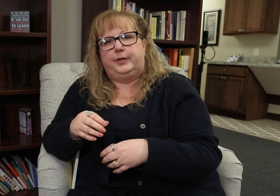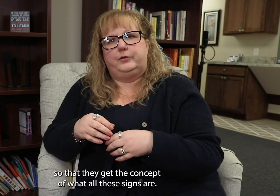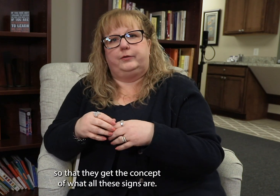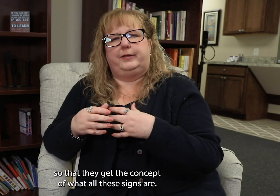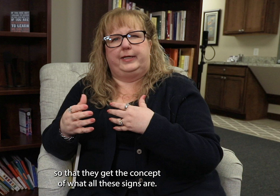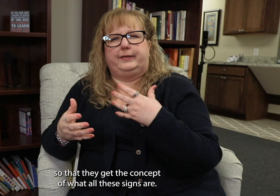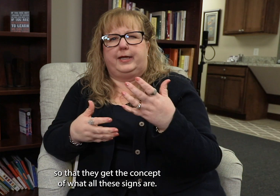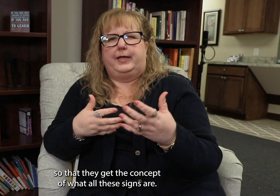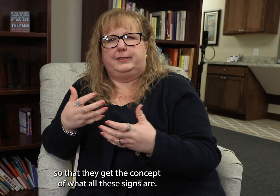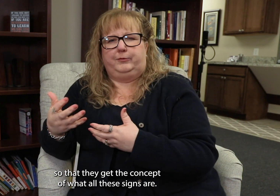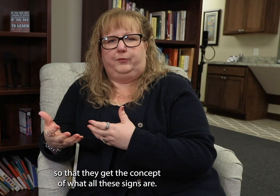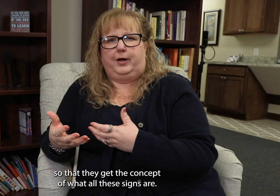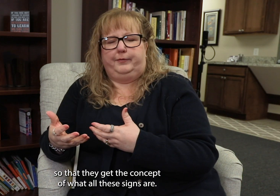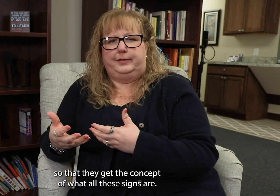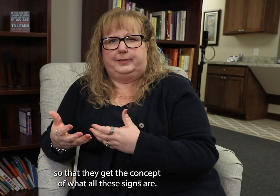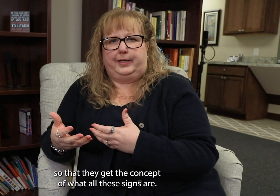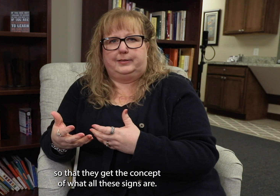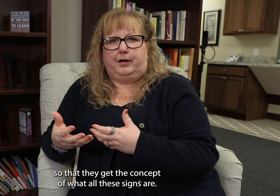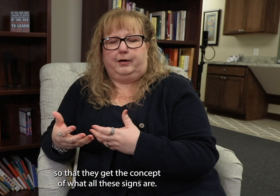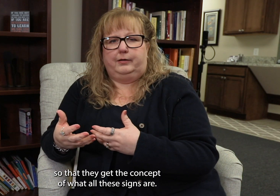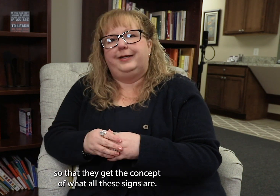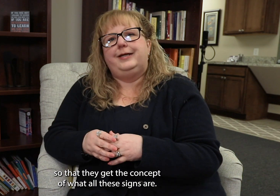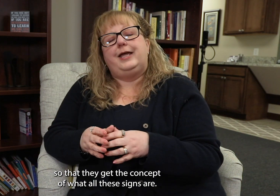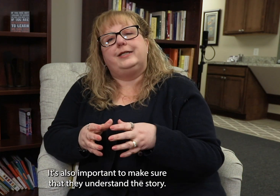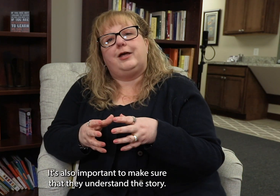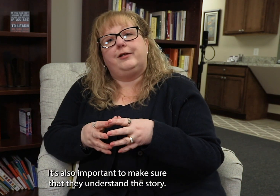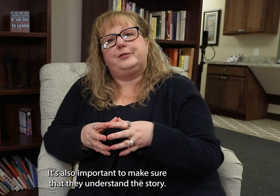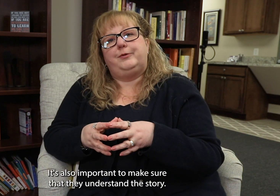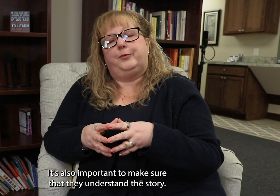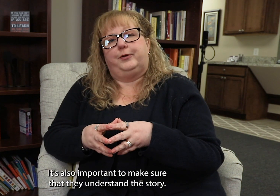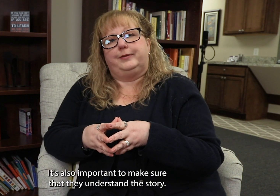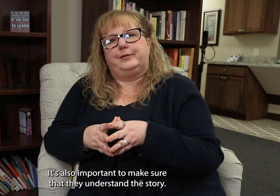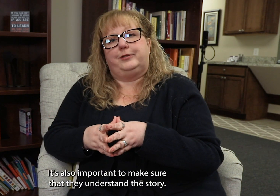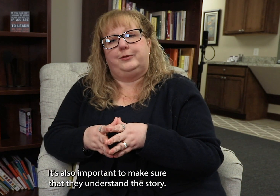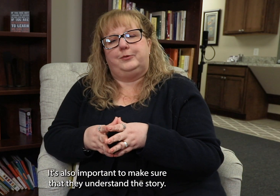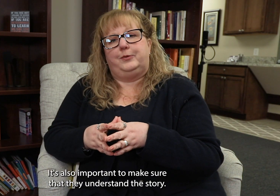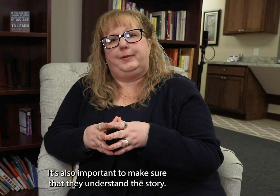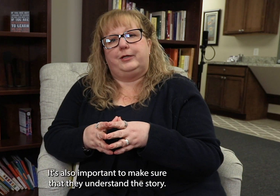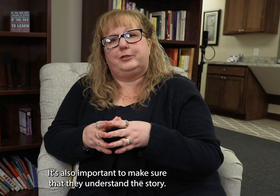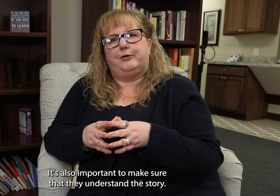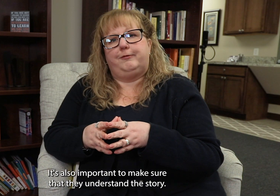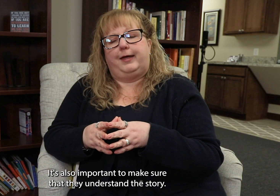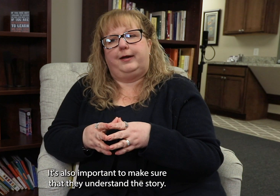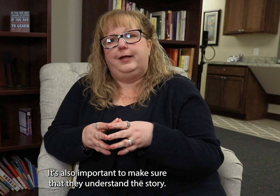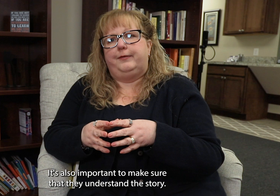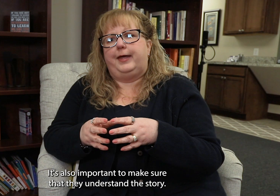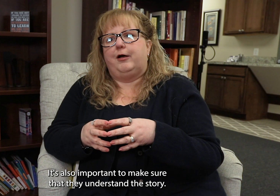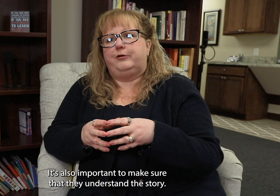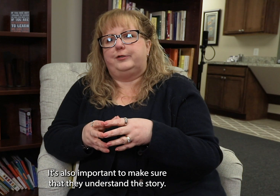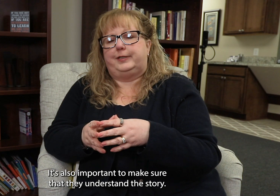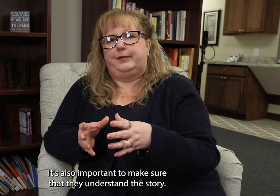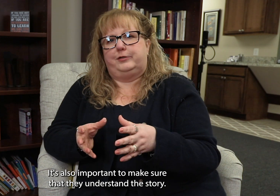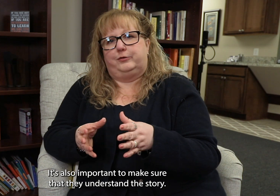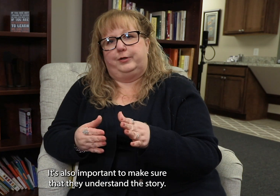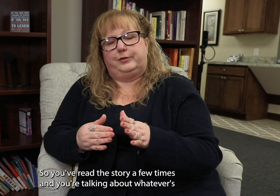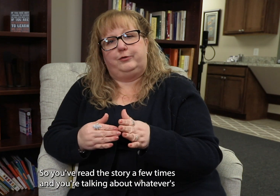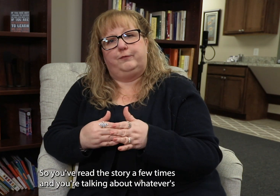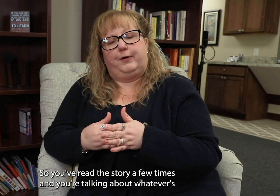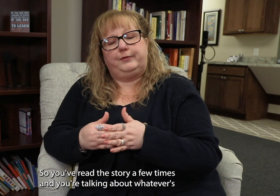so that they get the concept of what all these signs are. It's also important to make sure that they understand the story. So you've read the